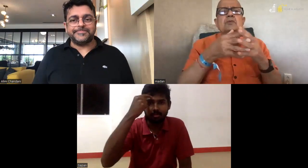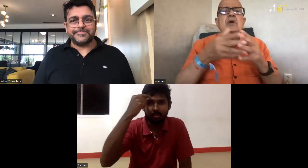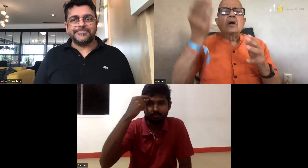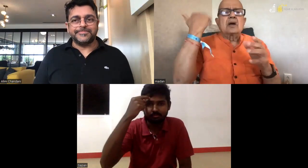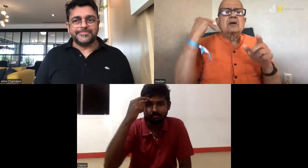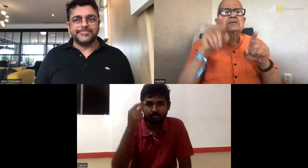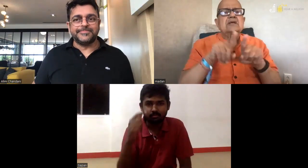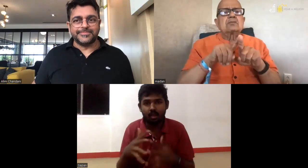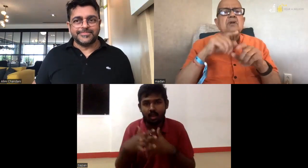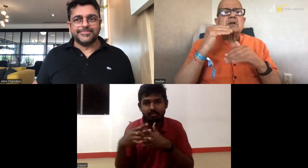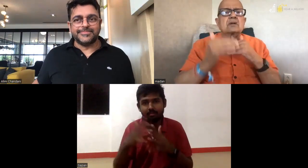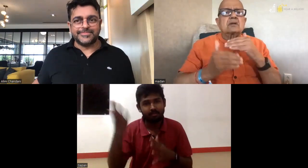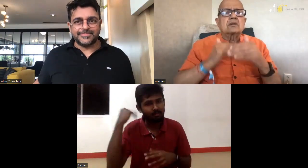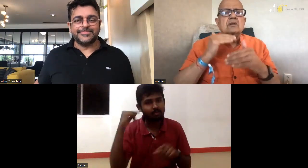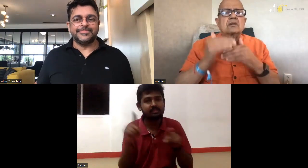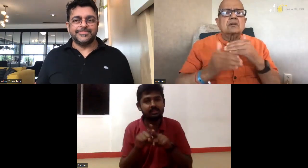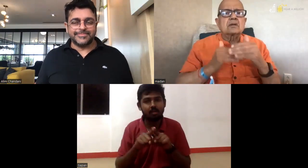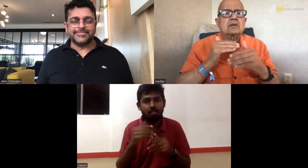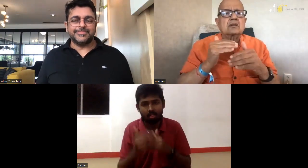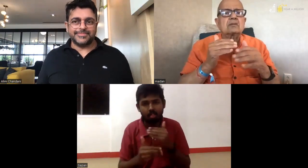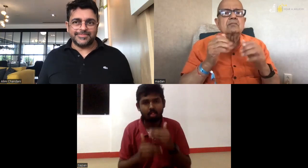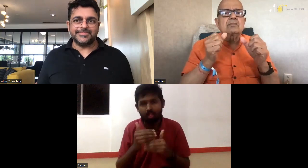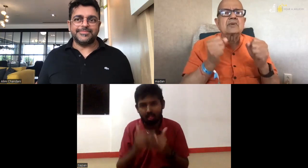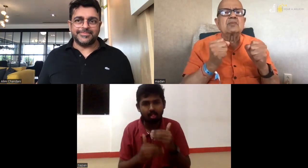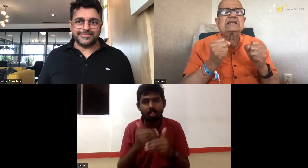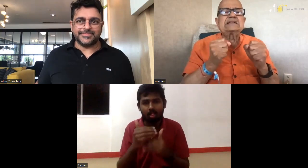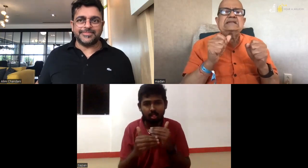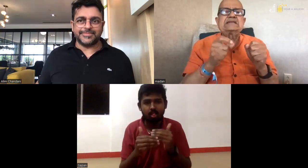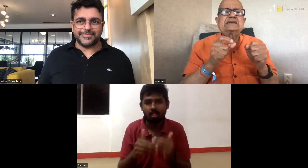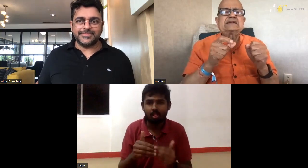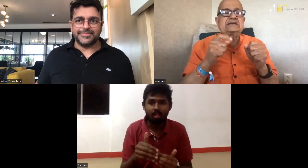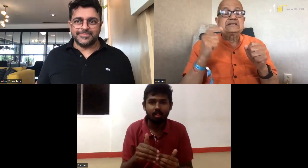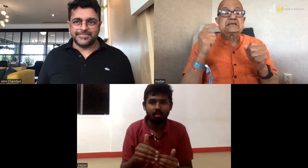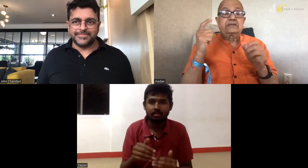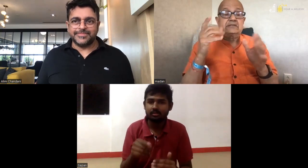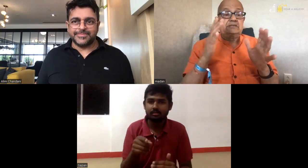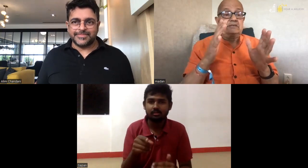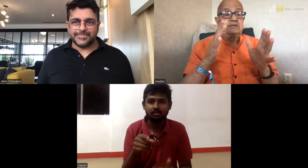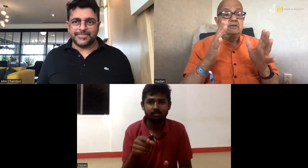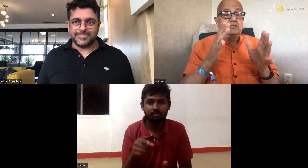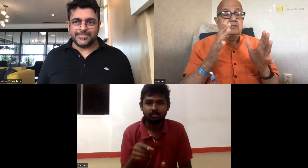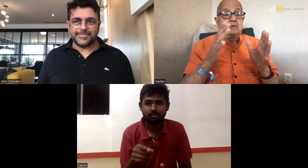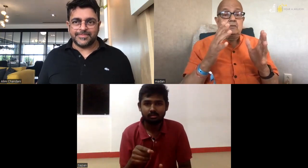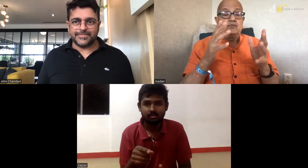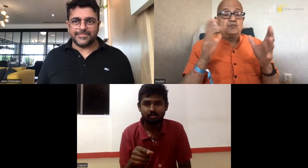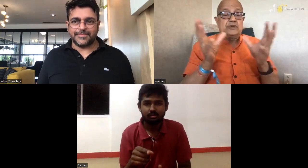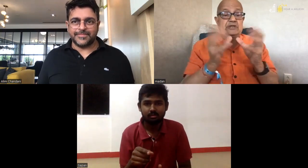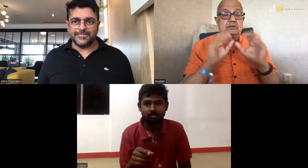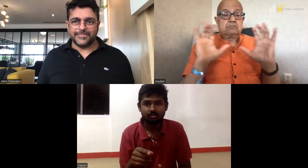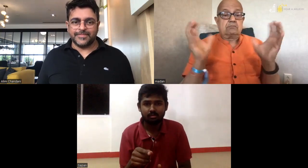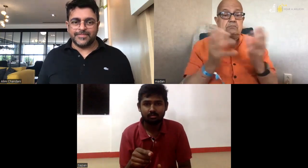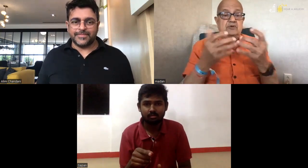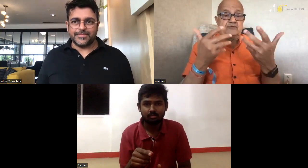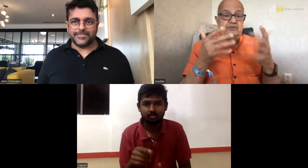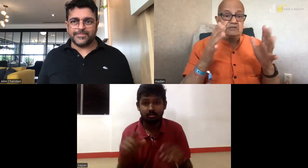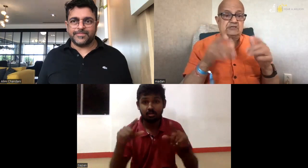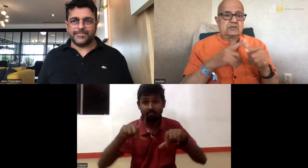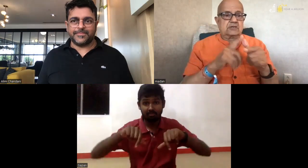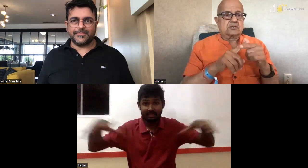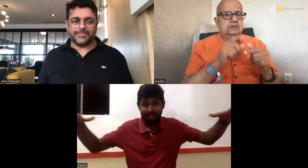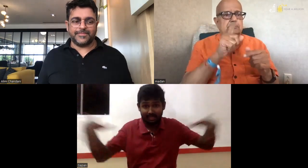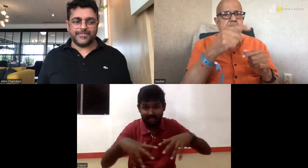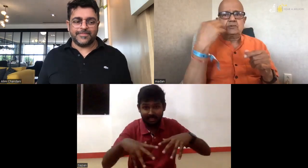how that deaf person can involve the other leaders. DEAF. We do not want it to be separate. We want